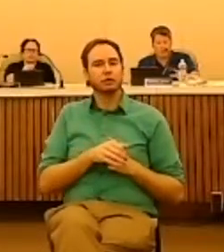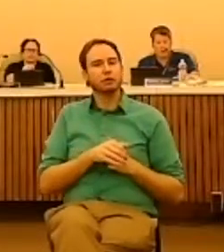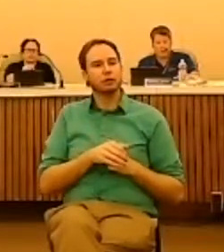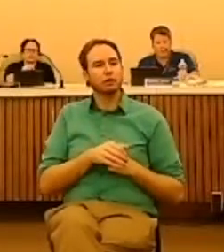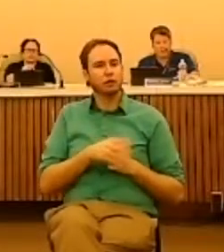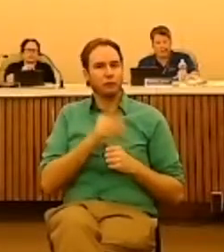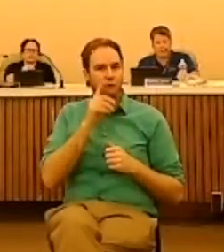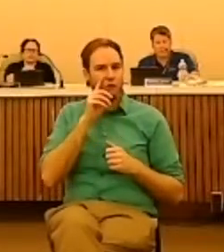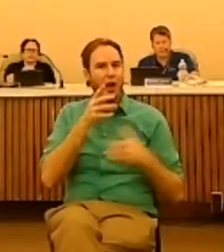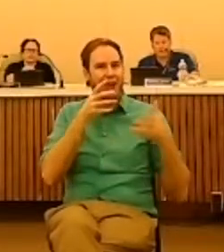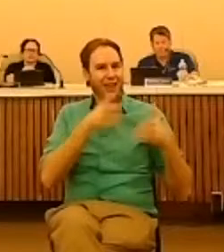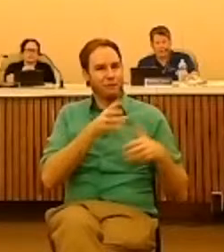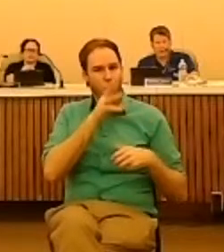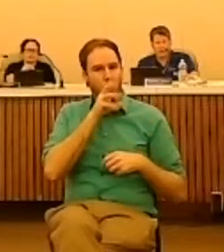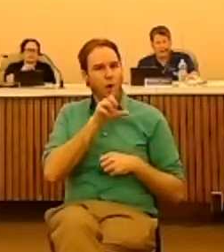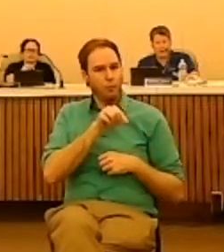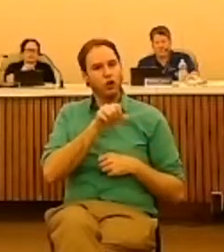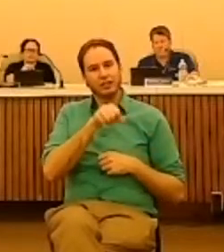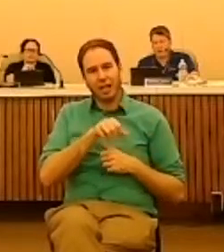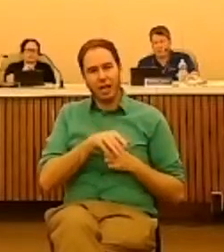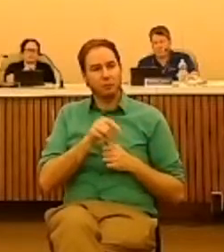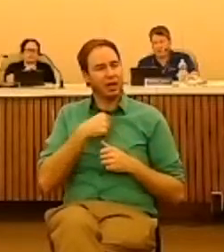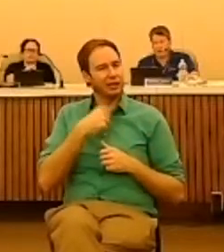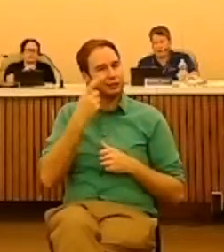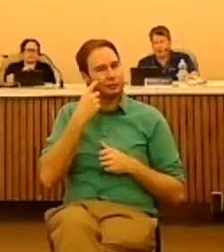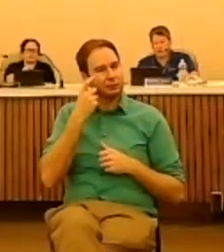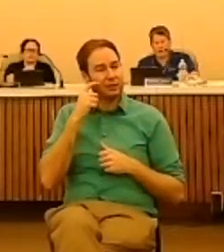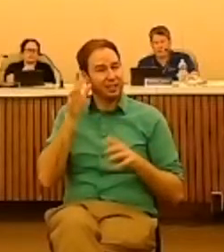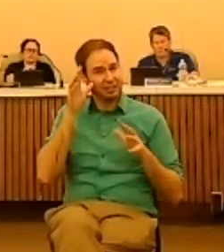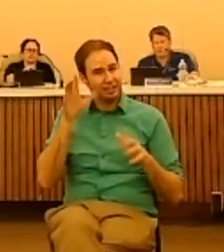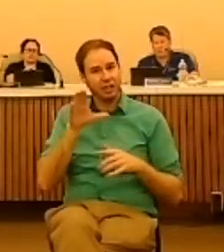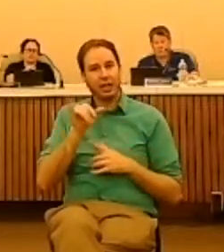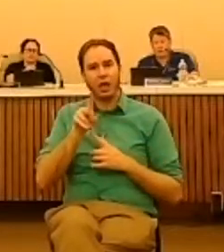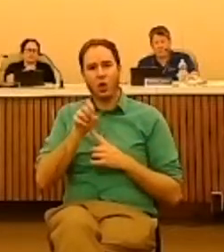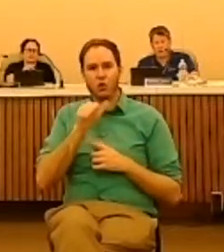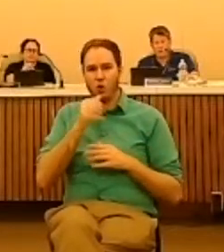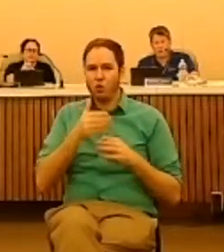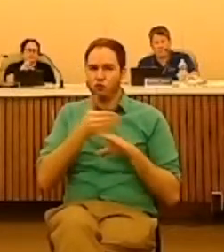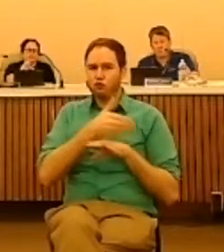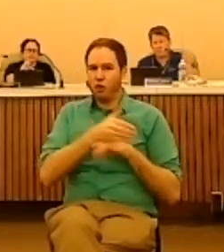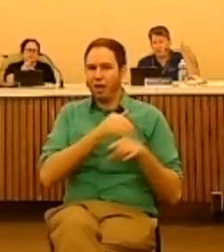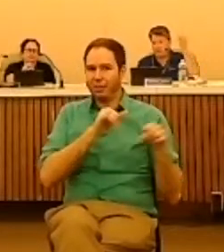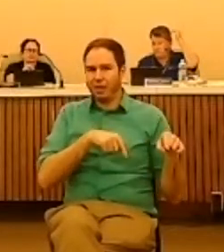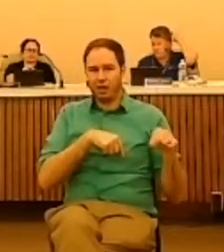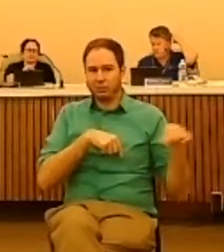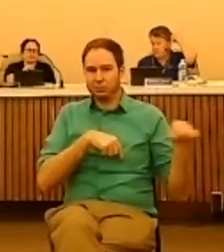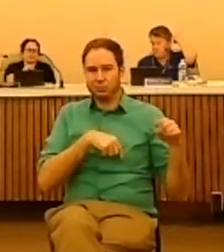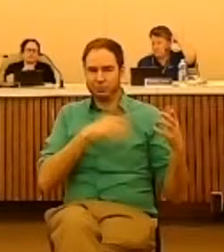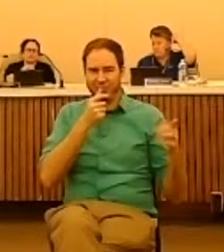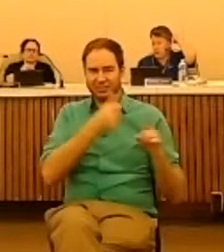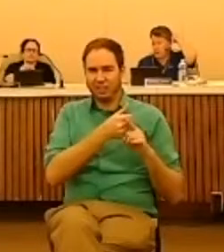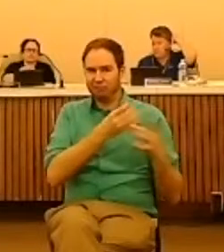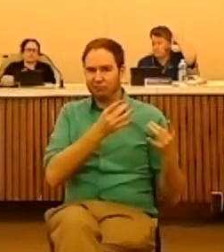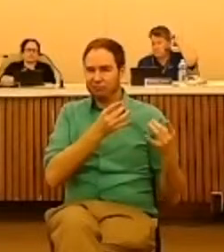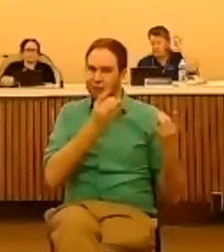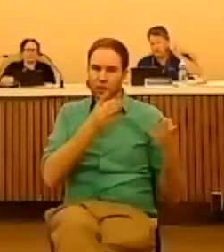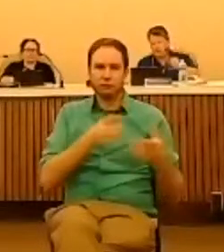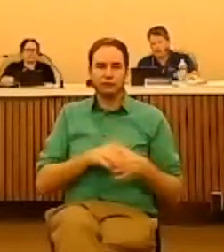especially any water birds, but I suspect deer and coyotes don't cross that because it is it is